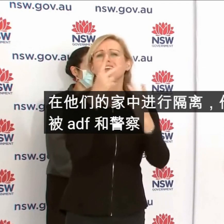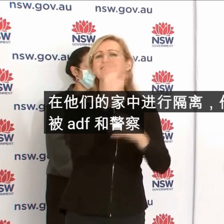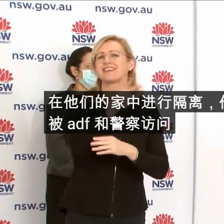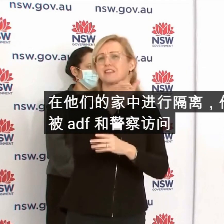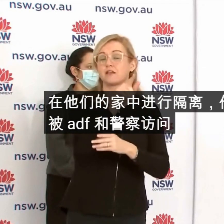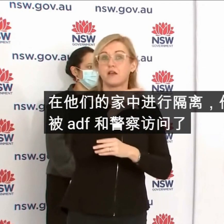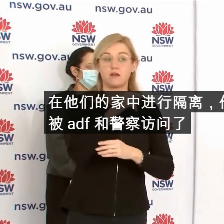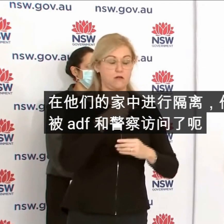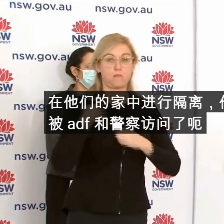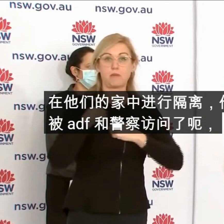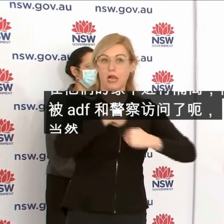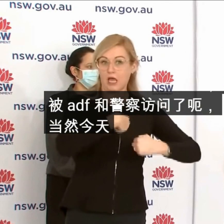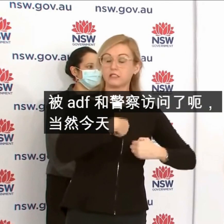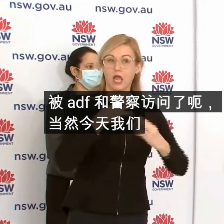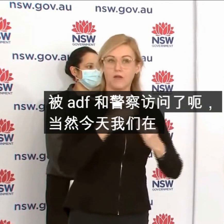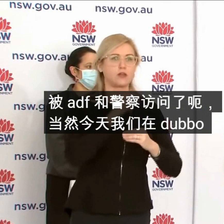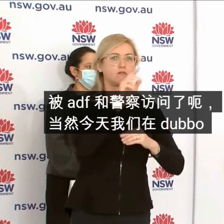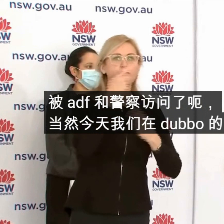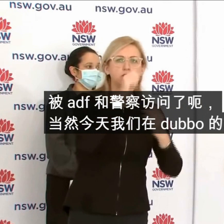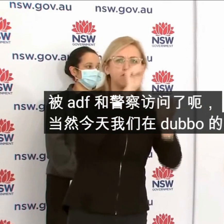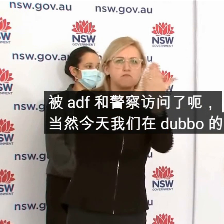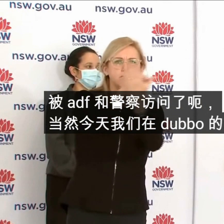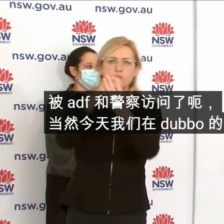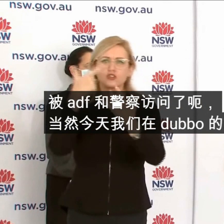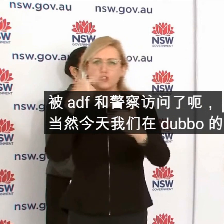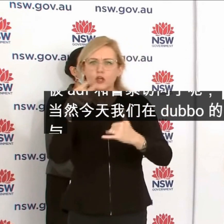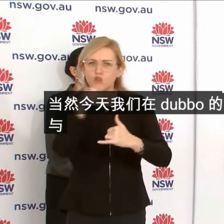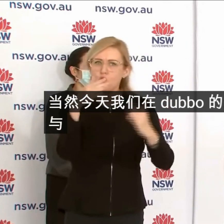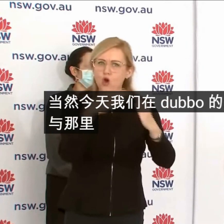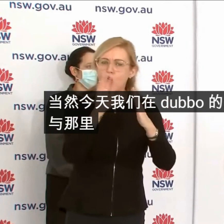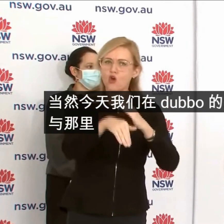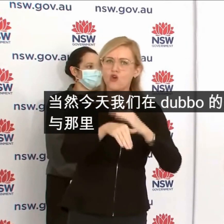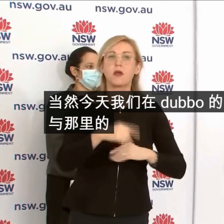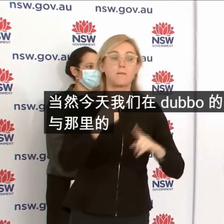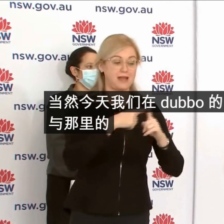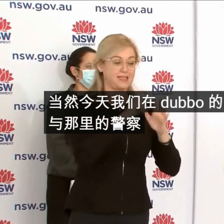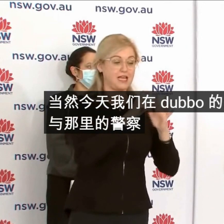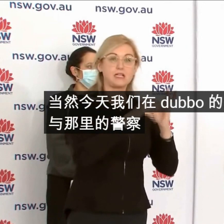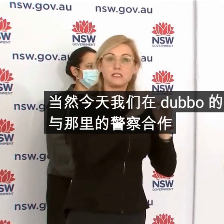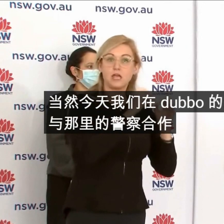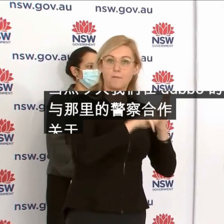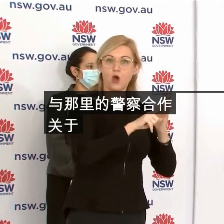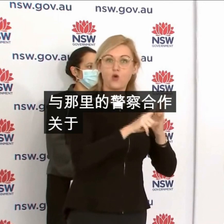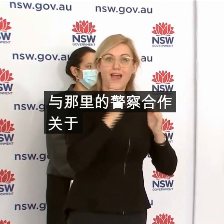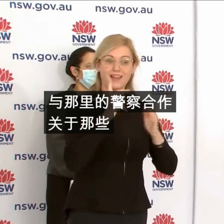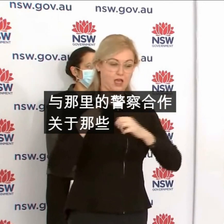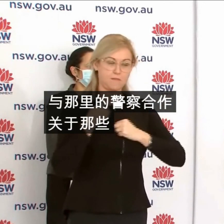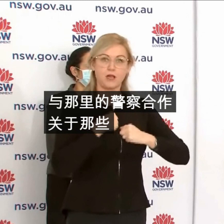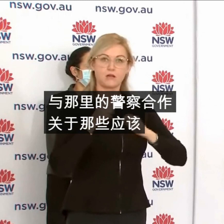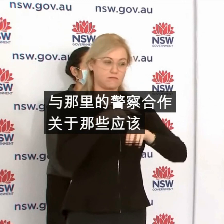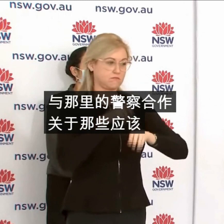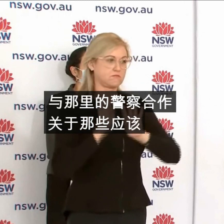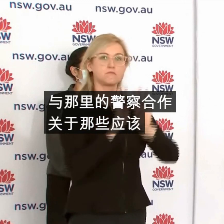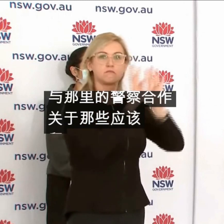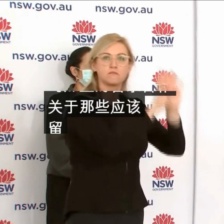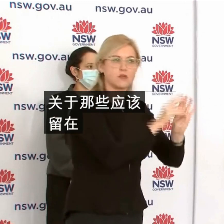by ADF and police. And of course today we have ADF on the ground at Dubbo to work with police out there in relation to people who